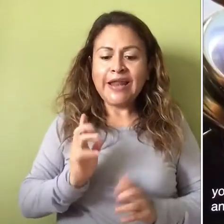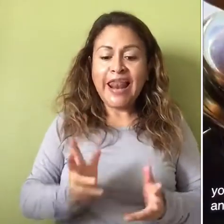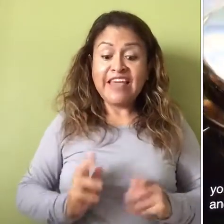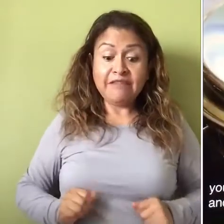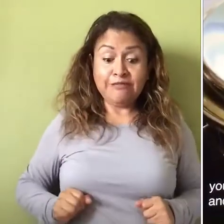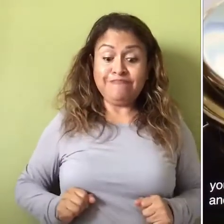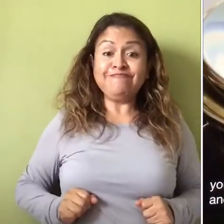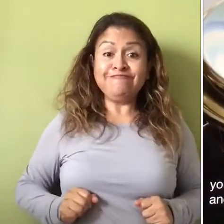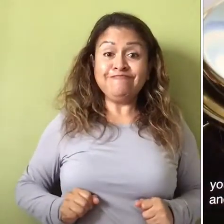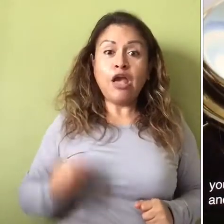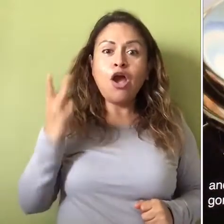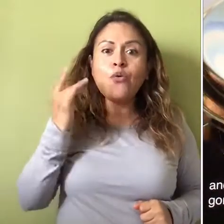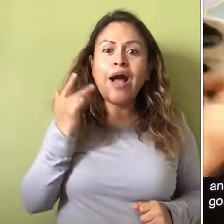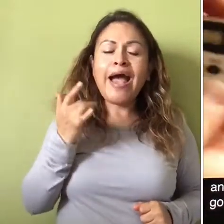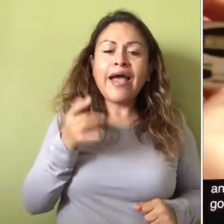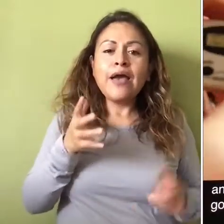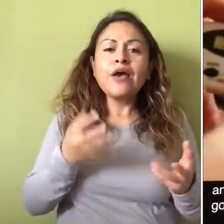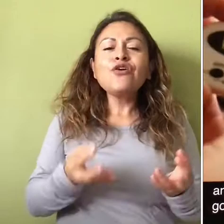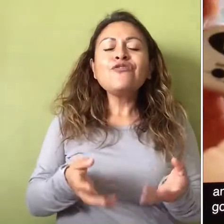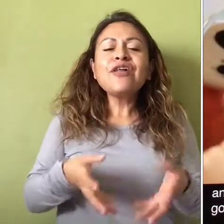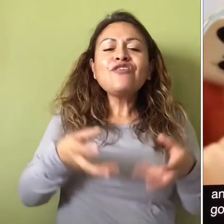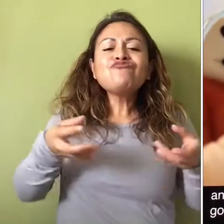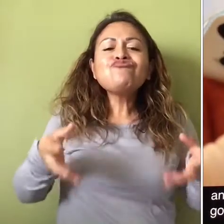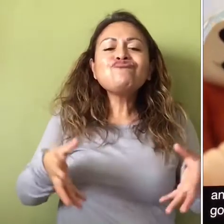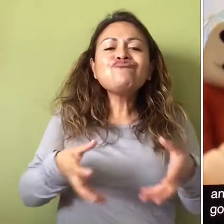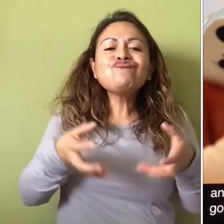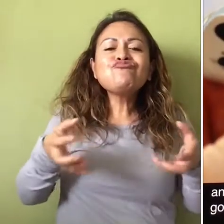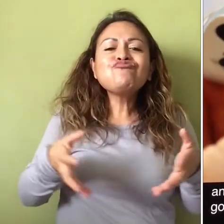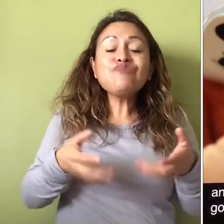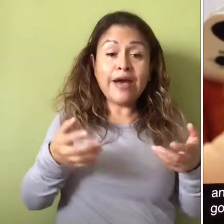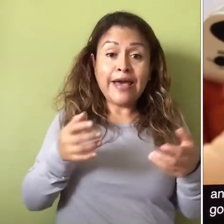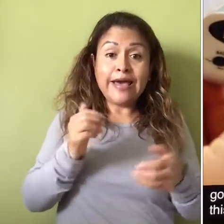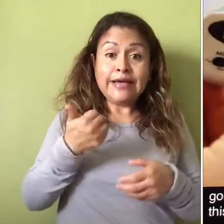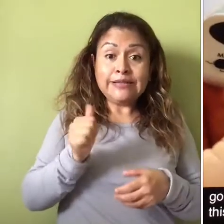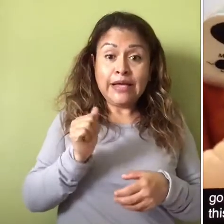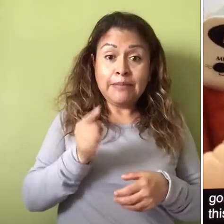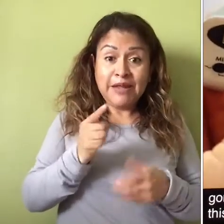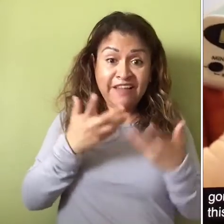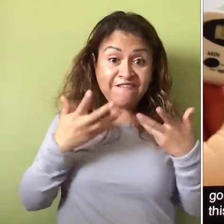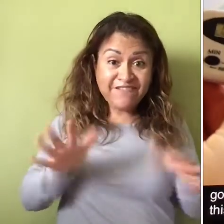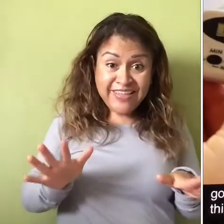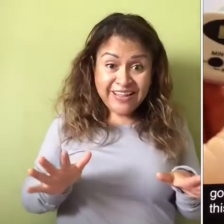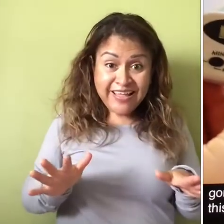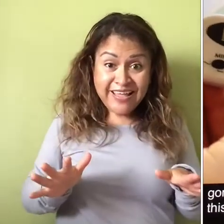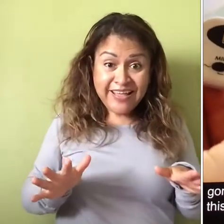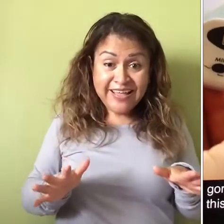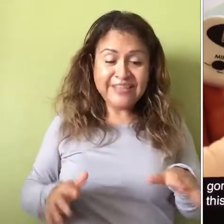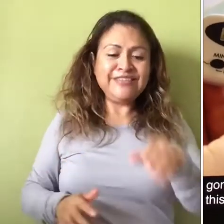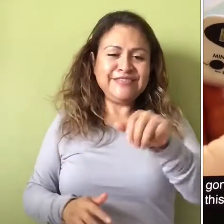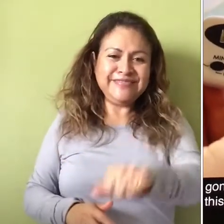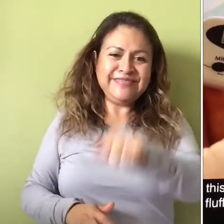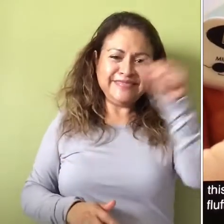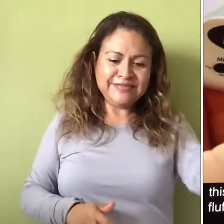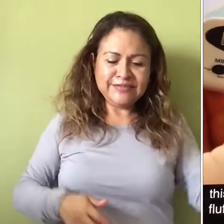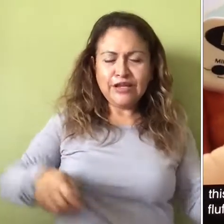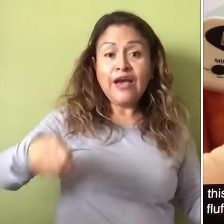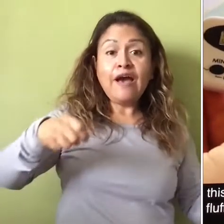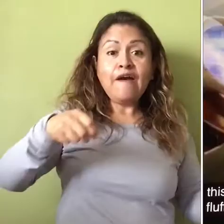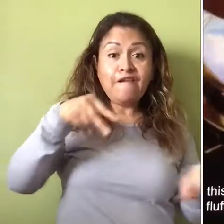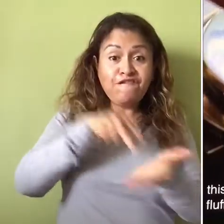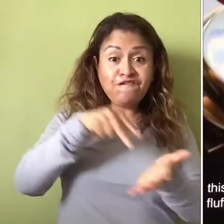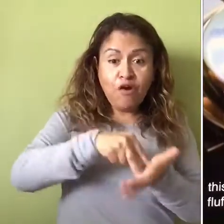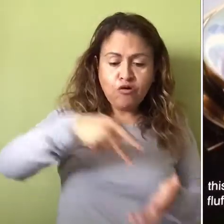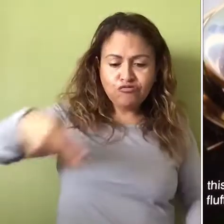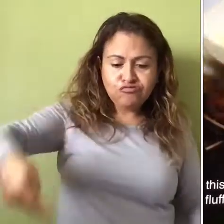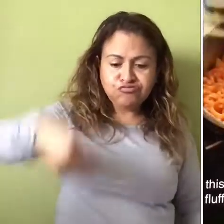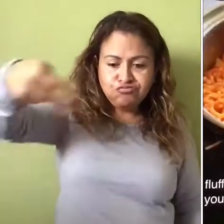our rice nice and fluffy. Now, once your 10 minutes is up, your rice is done. Lift the lid, fluff this with a fork.